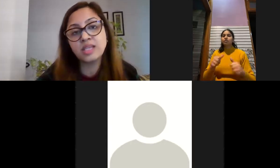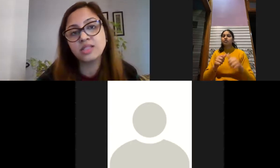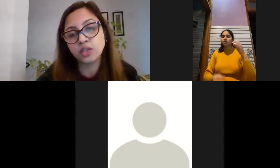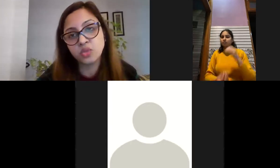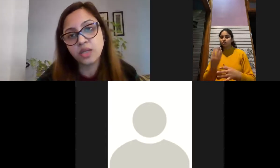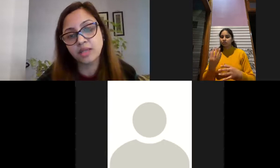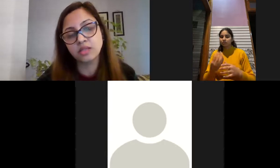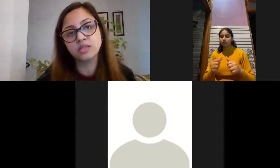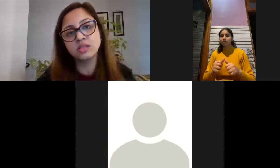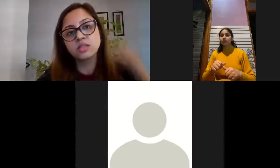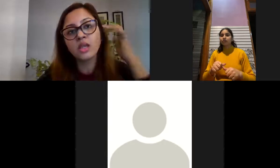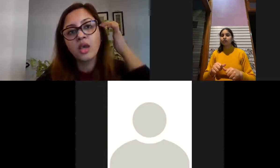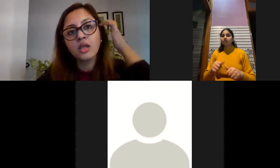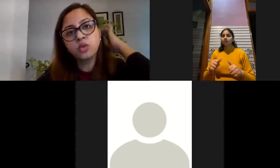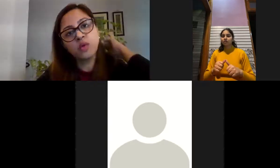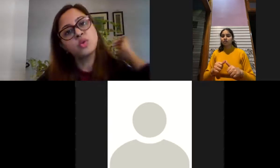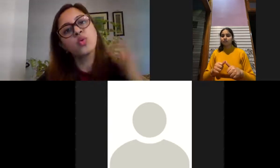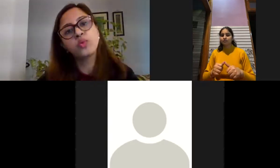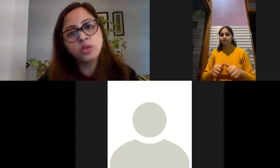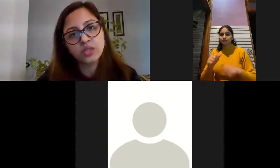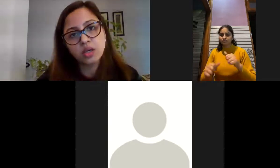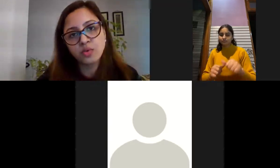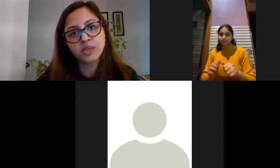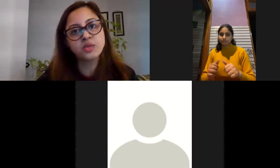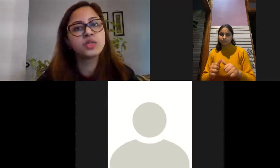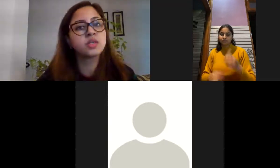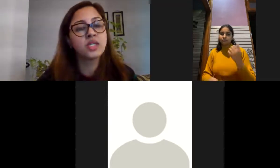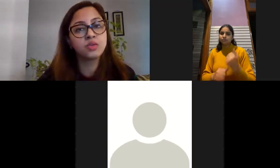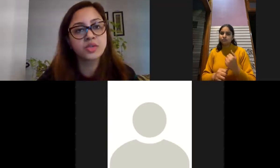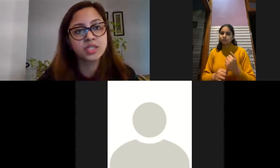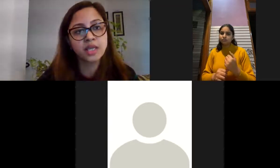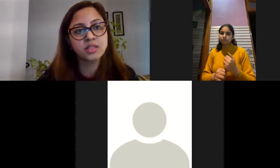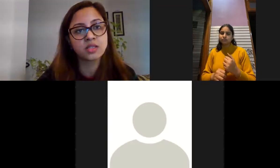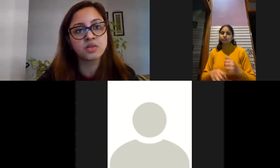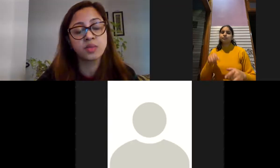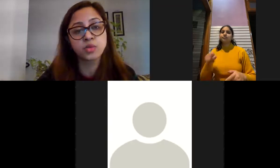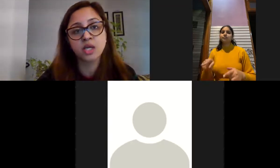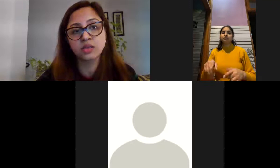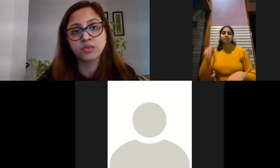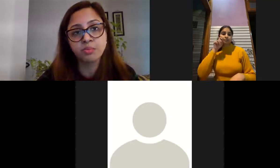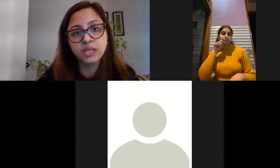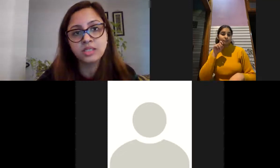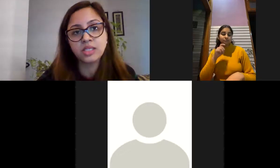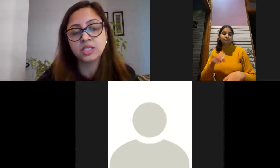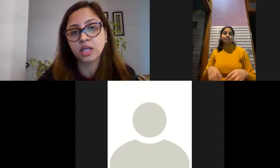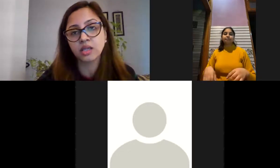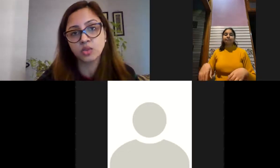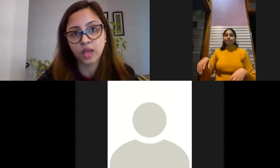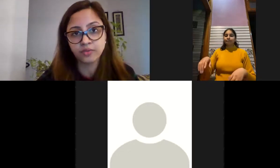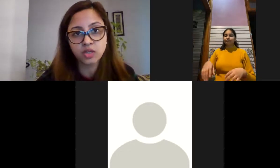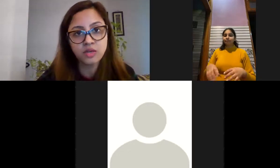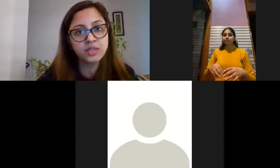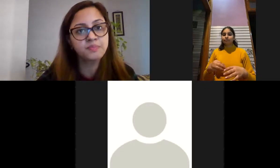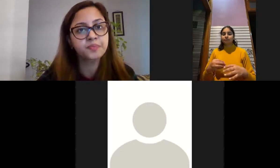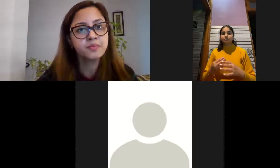her asexual existence. The novel overlooks her womanhood, her need for sex, her reproductive ability, desire to